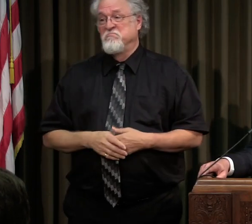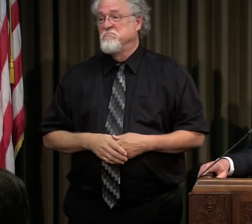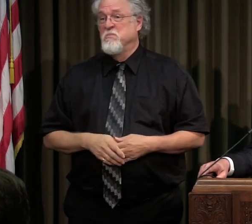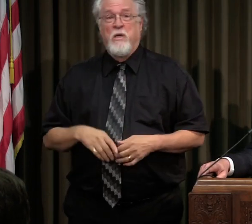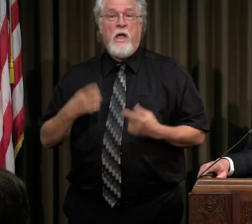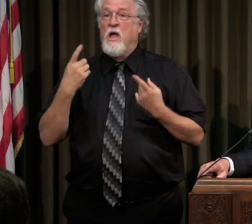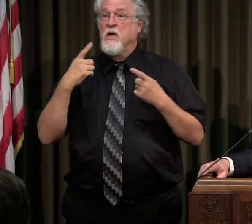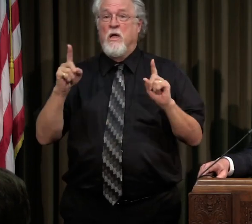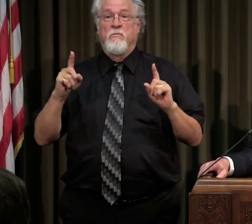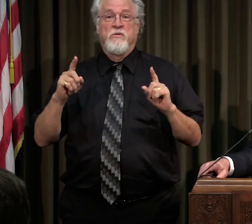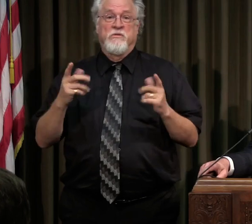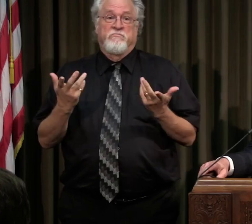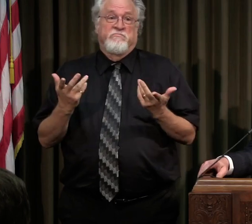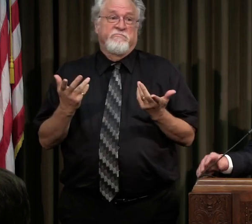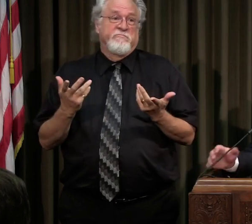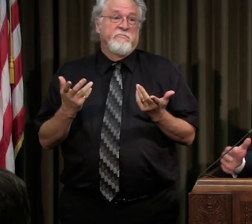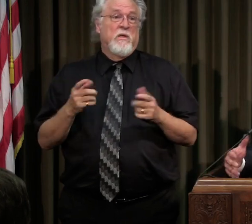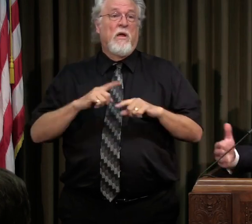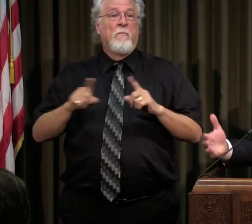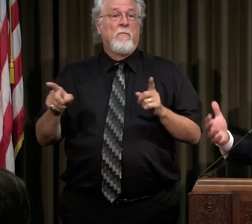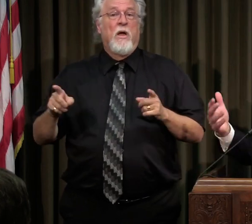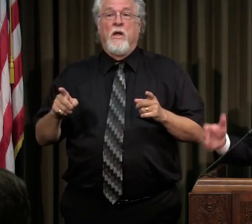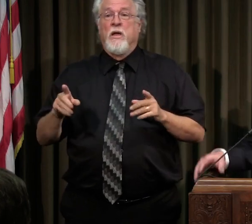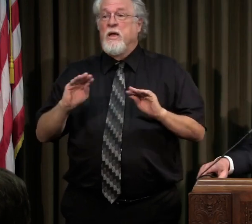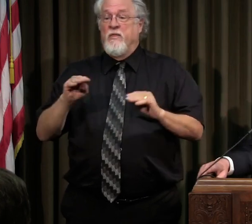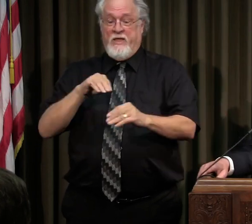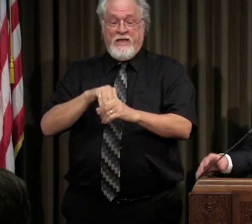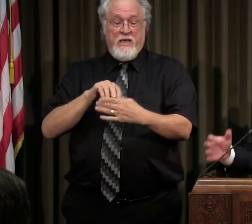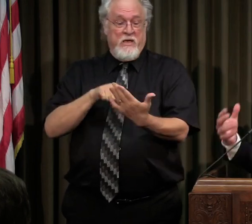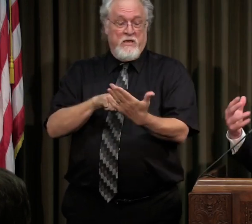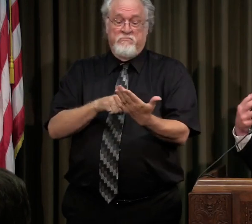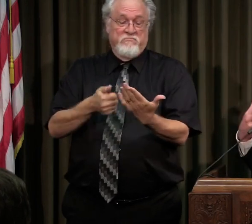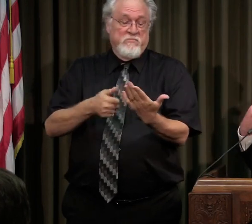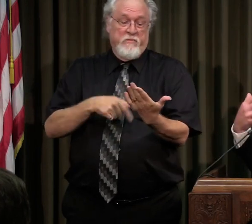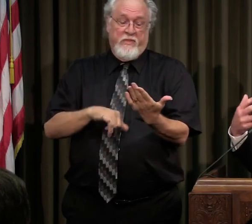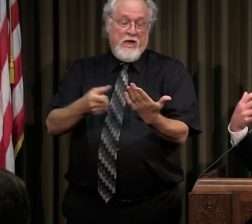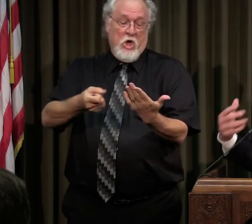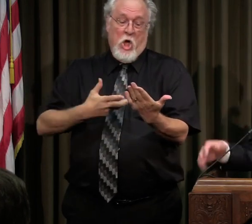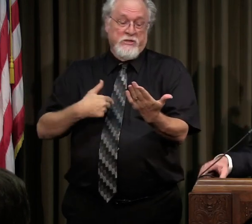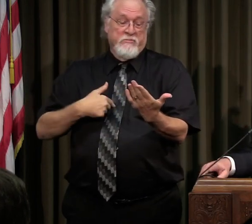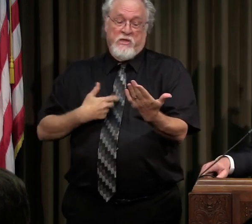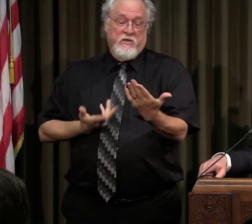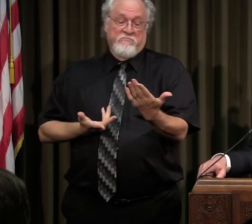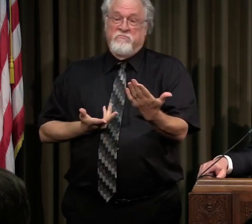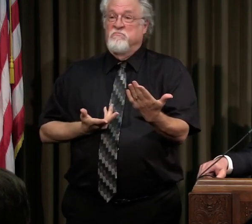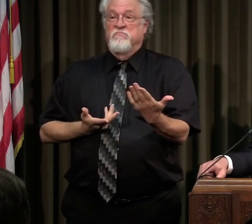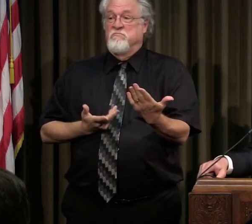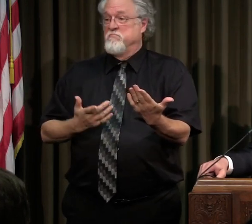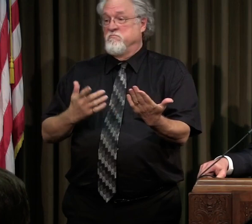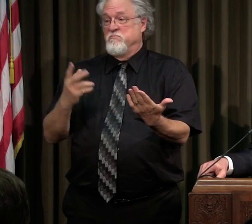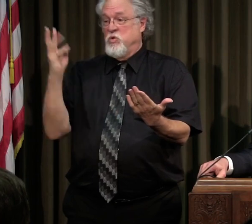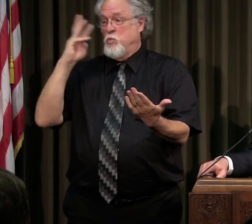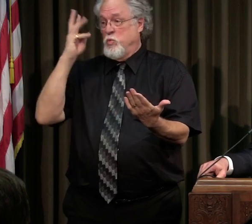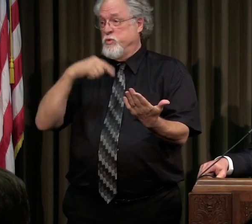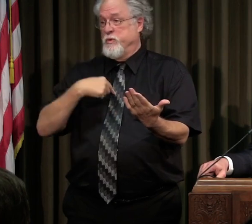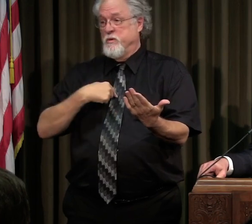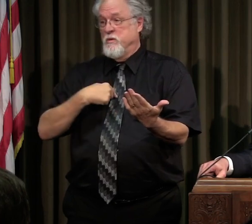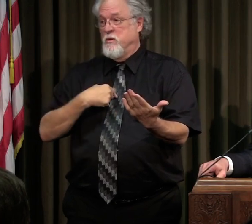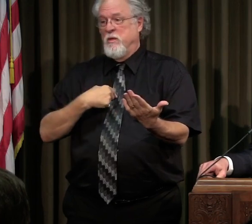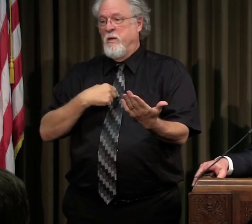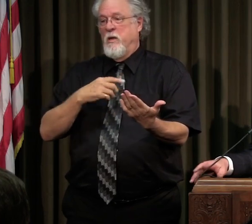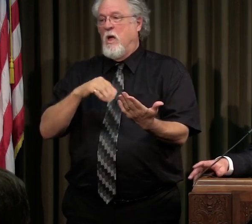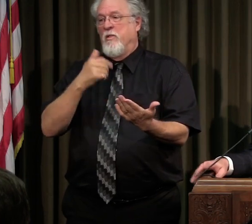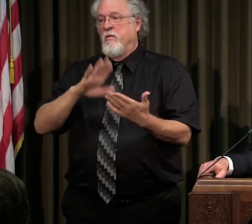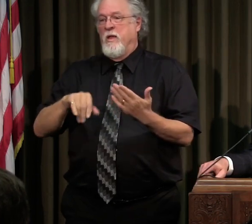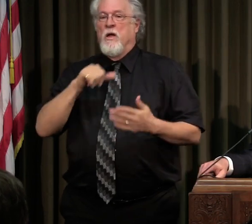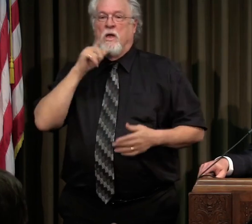it accomplishes anything, but there's nothing in it that really causes me concern beyond the fact that it's